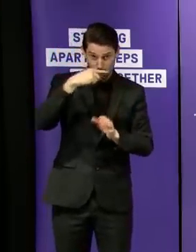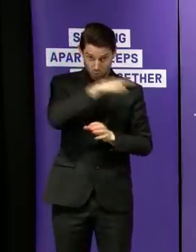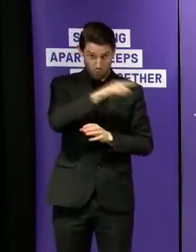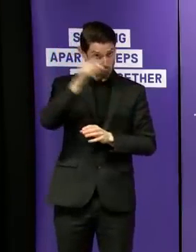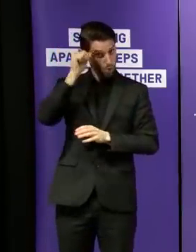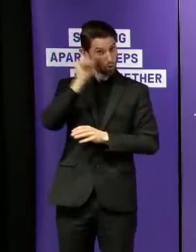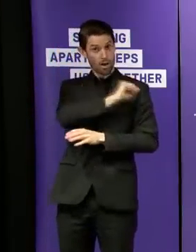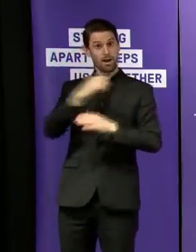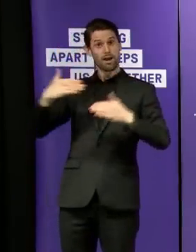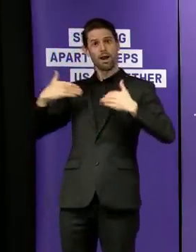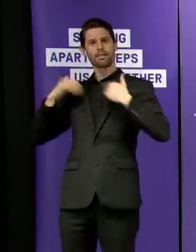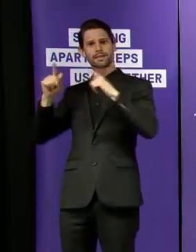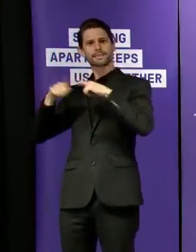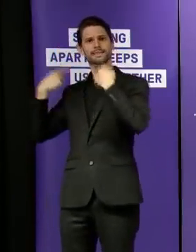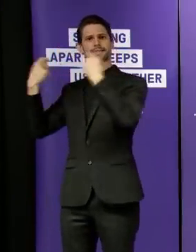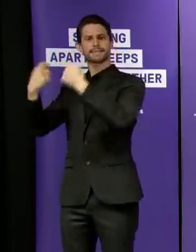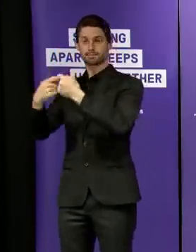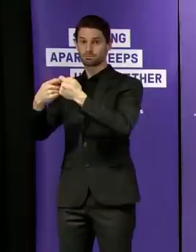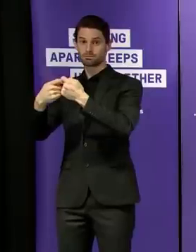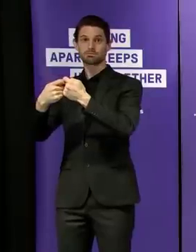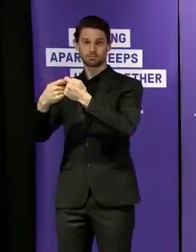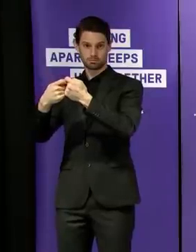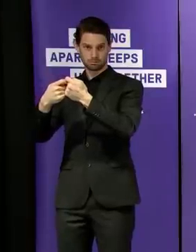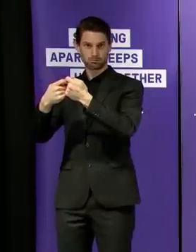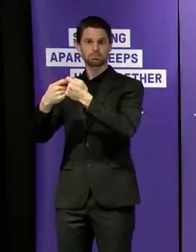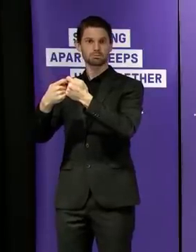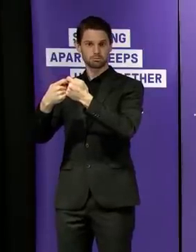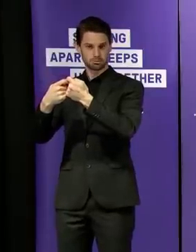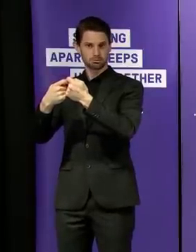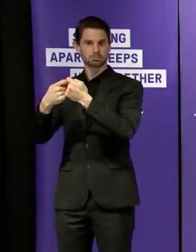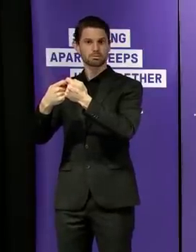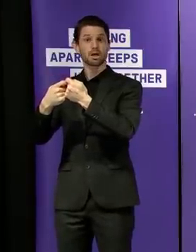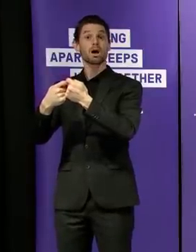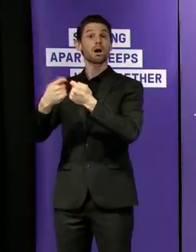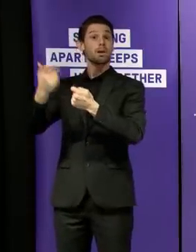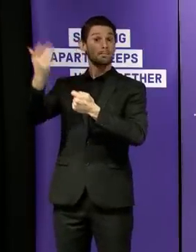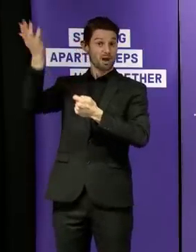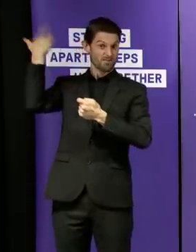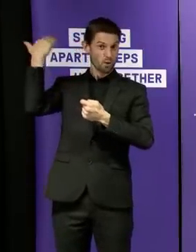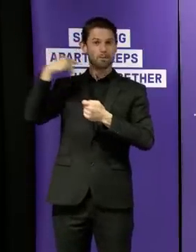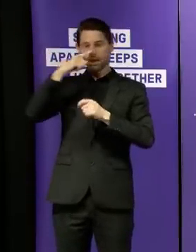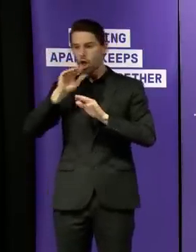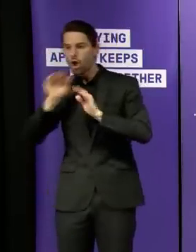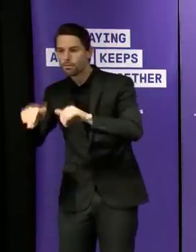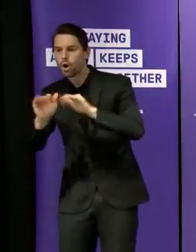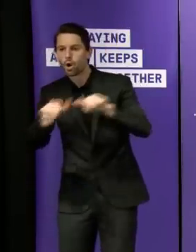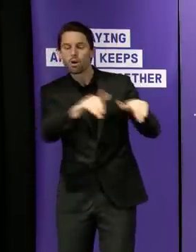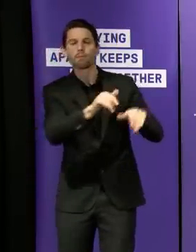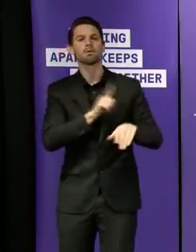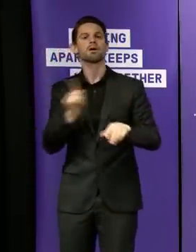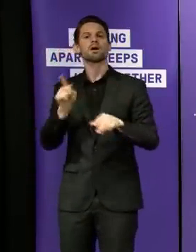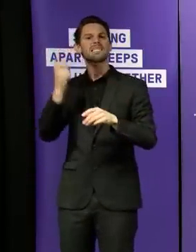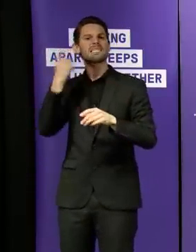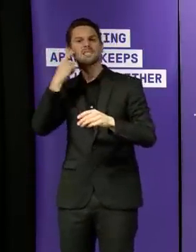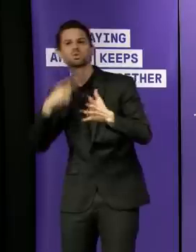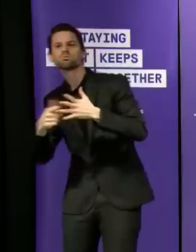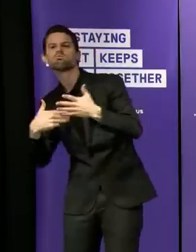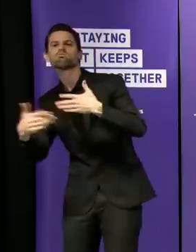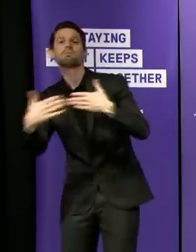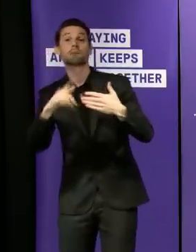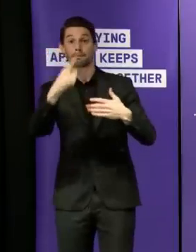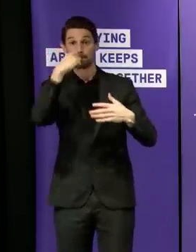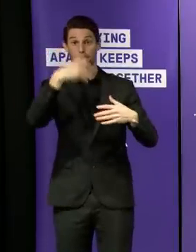tracing system that was highly successful in a lockdown economy will also be equally as successful in an open